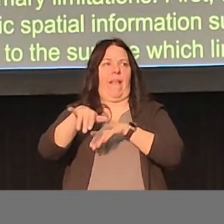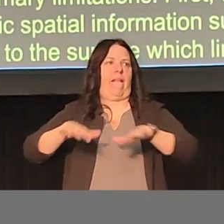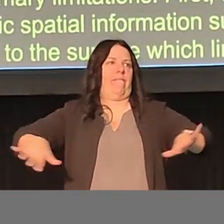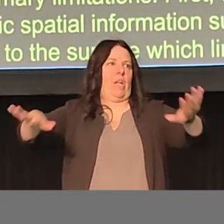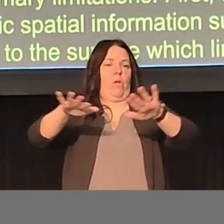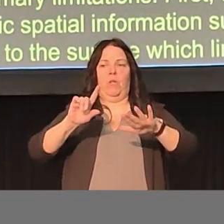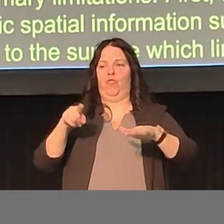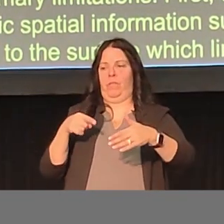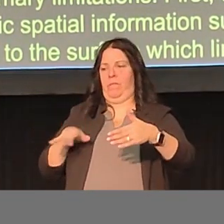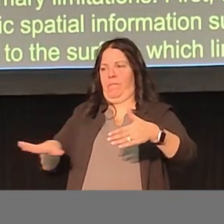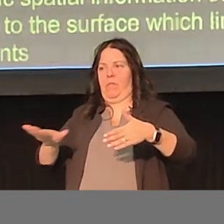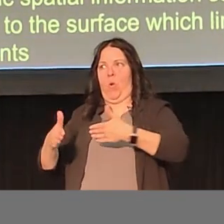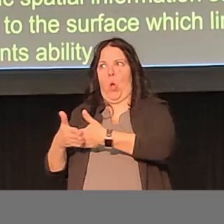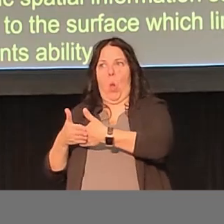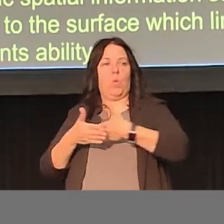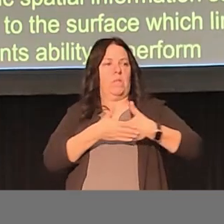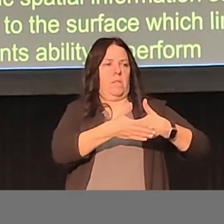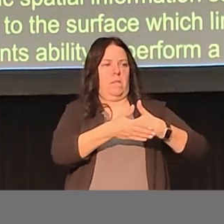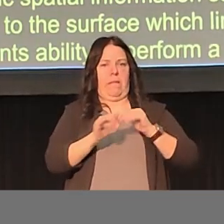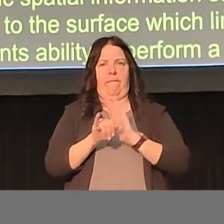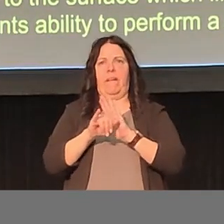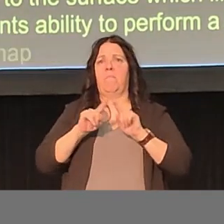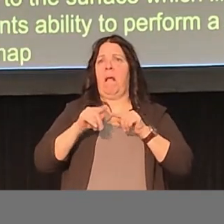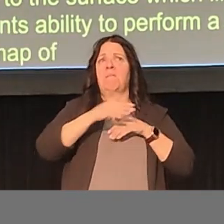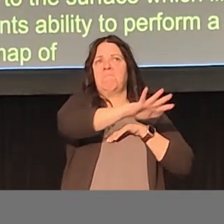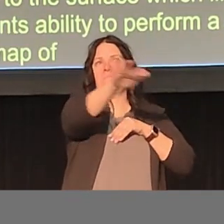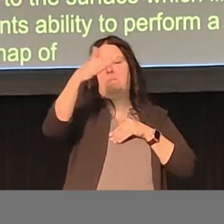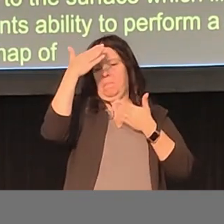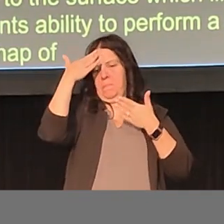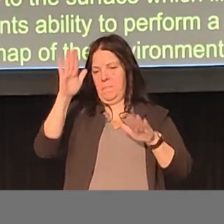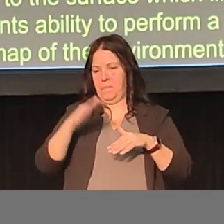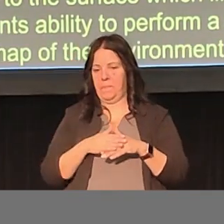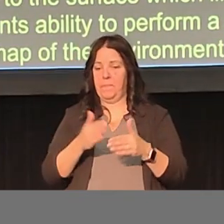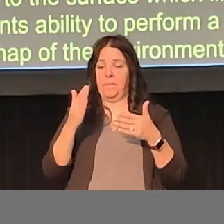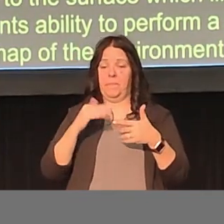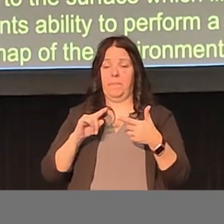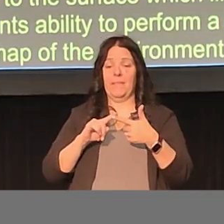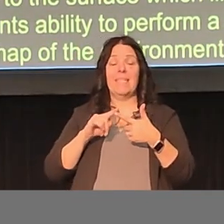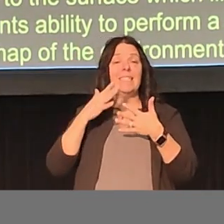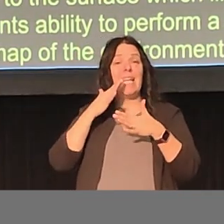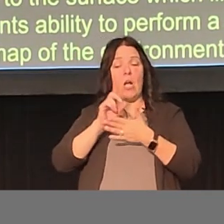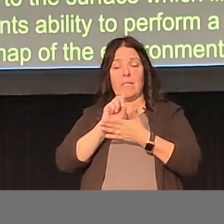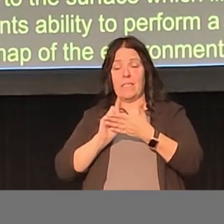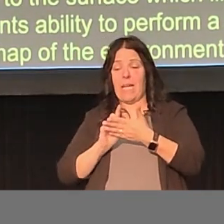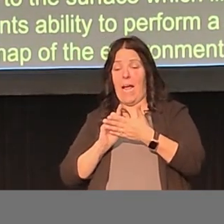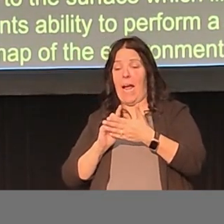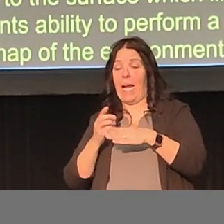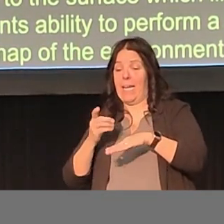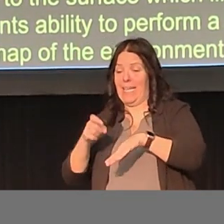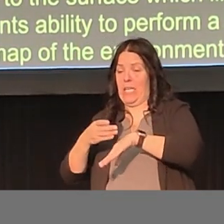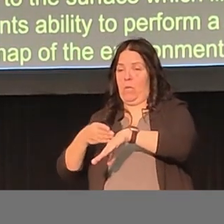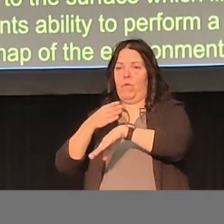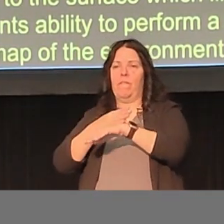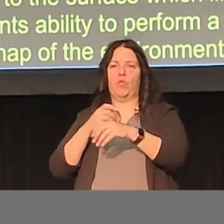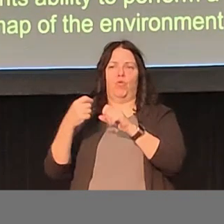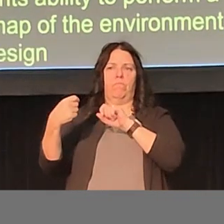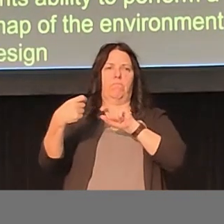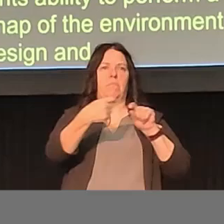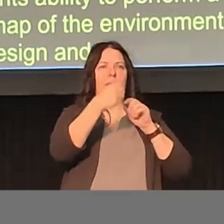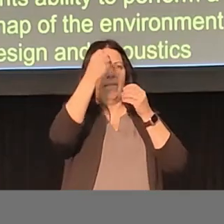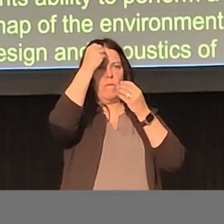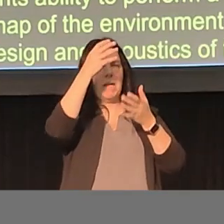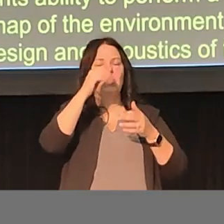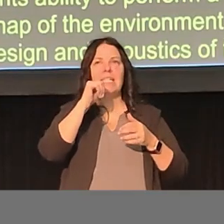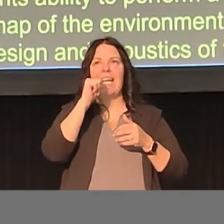environment. Second, the sound design and acoustics of the echolocation tool were not always effective in conveying the